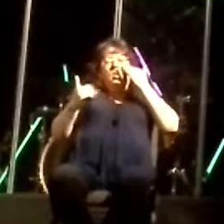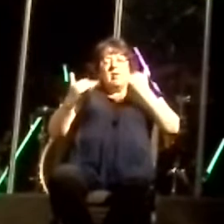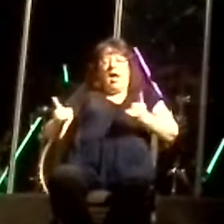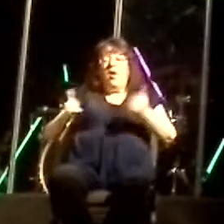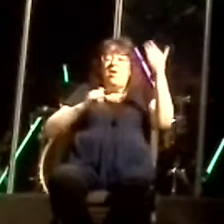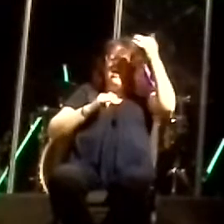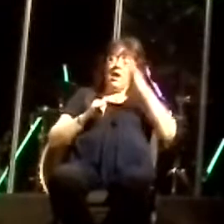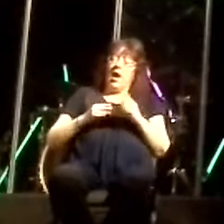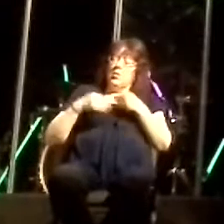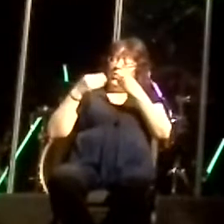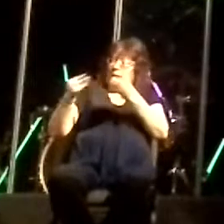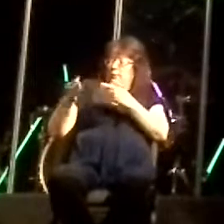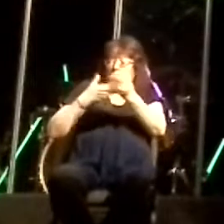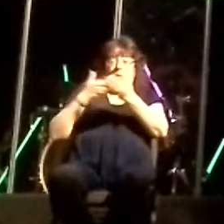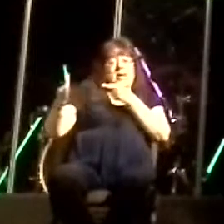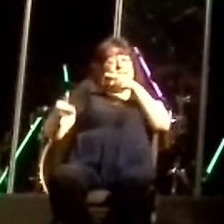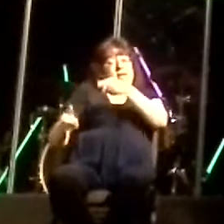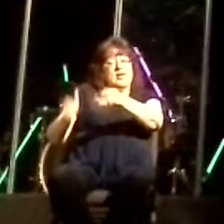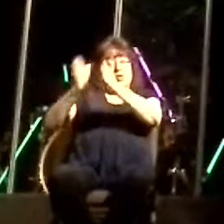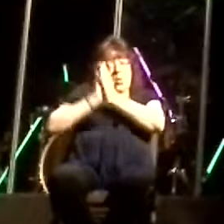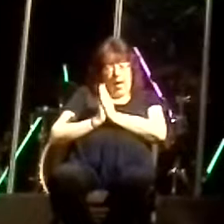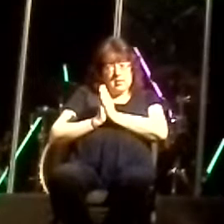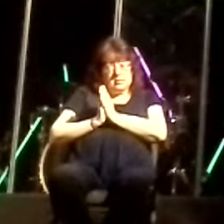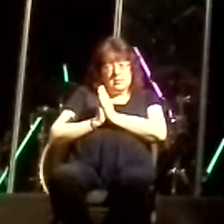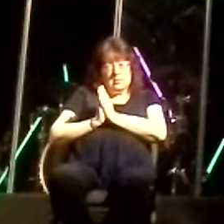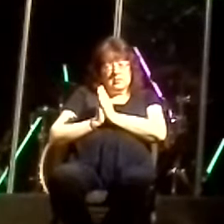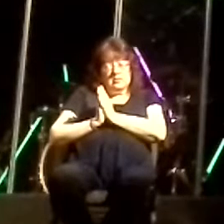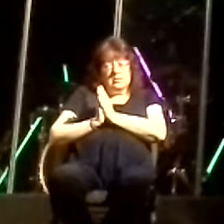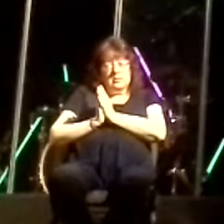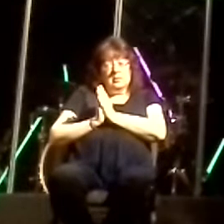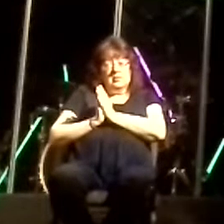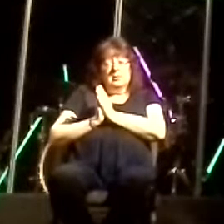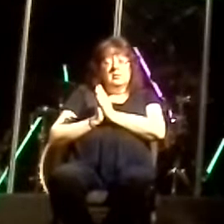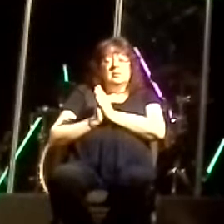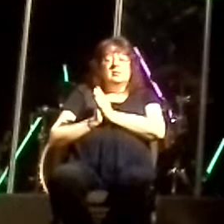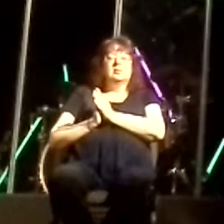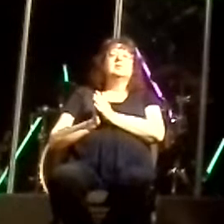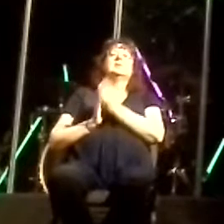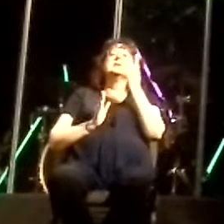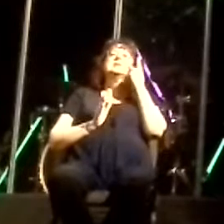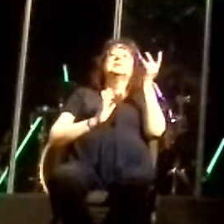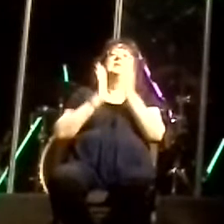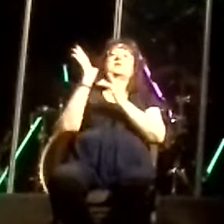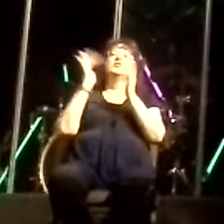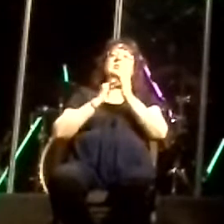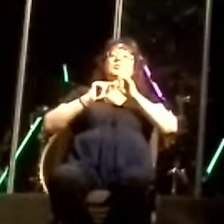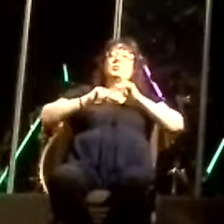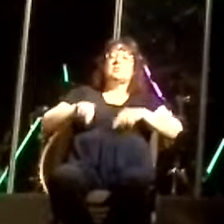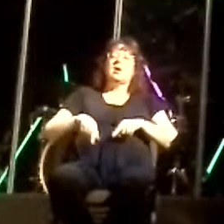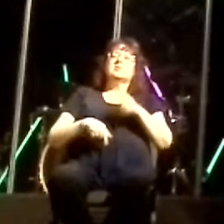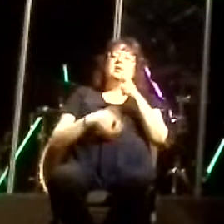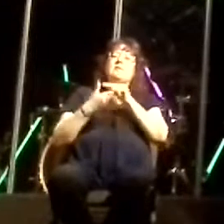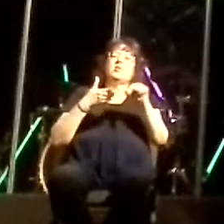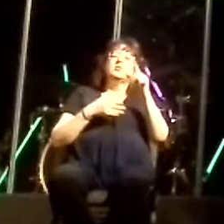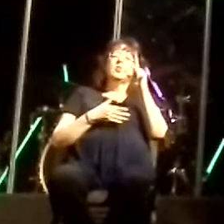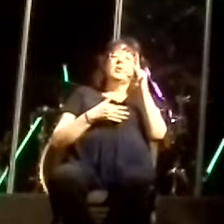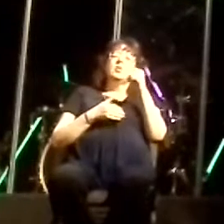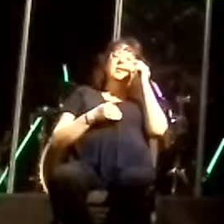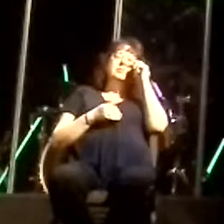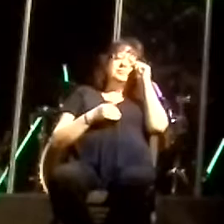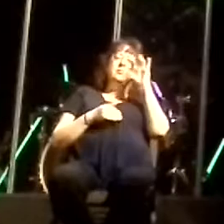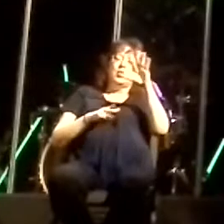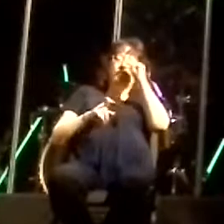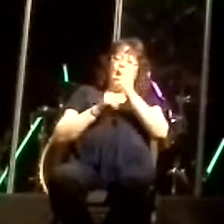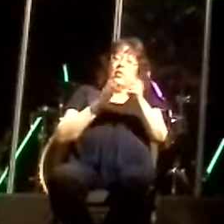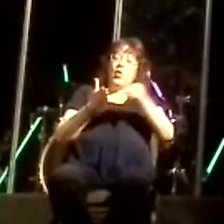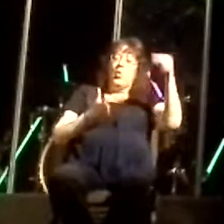I know that even now, God will give you whatever you ask for." Watch Jesus' response, verse 23. Jesus said, "Your